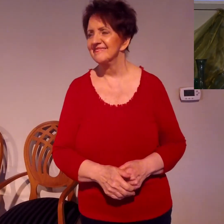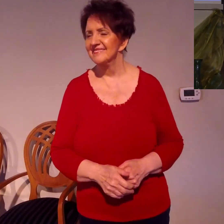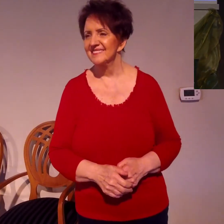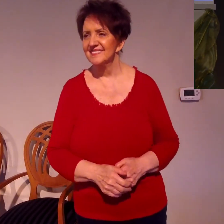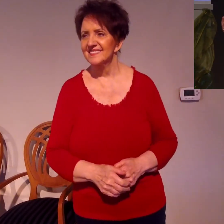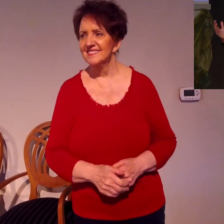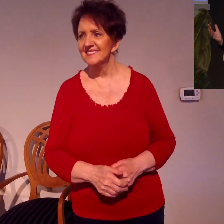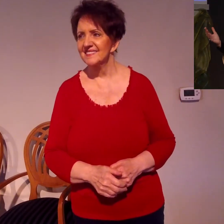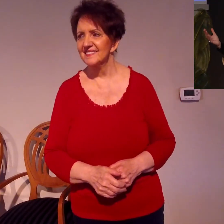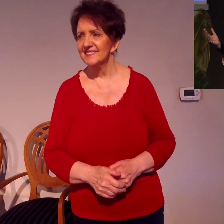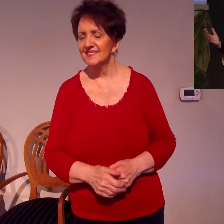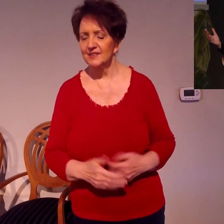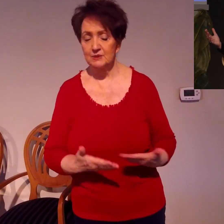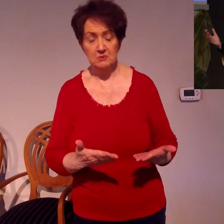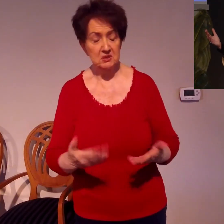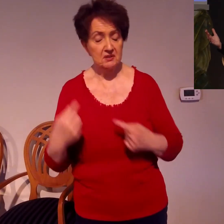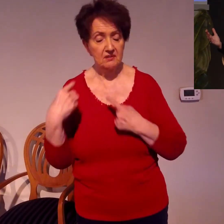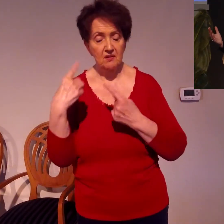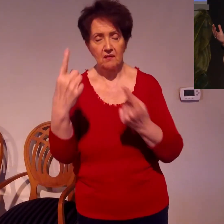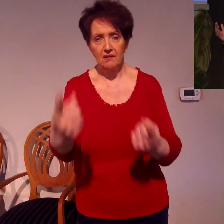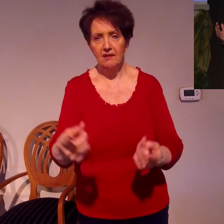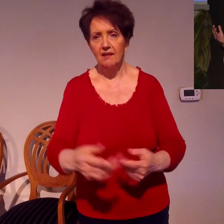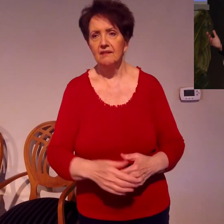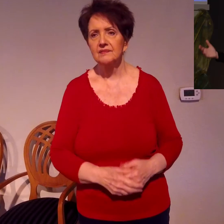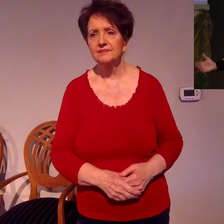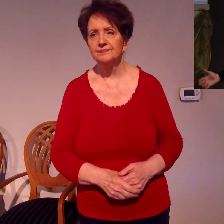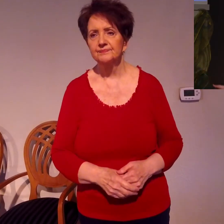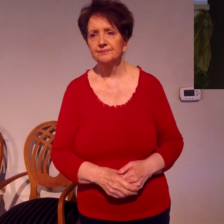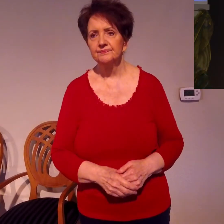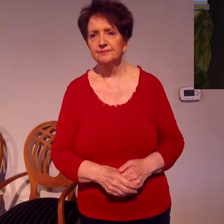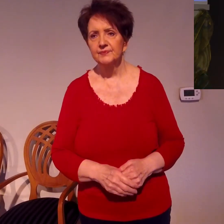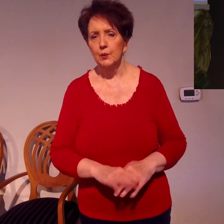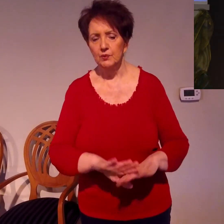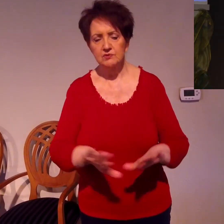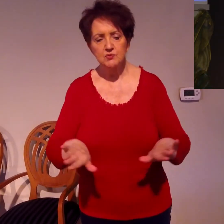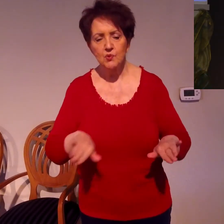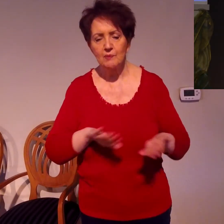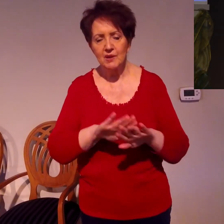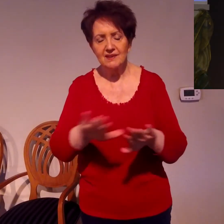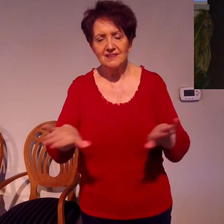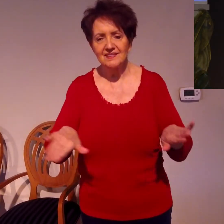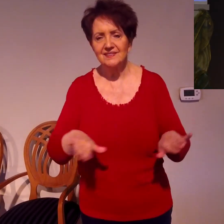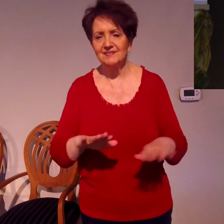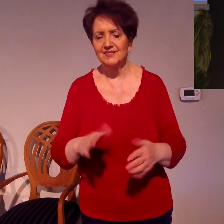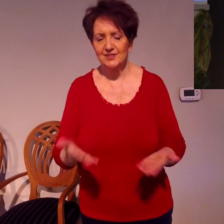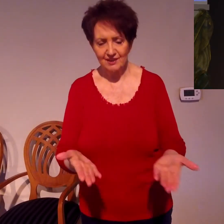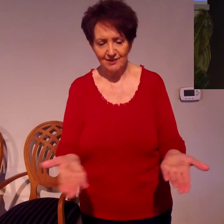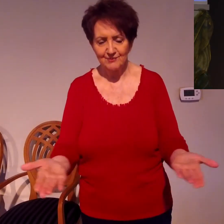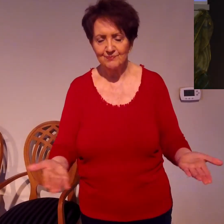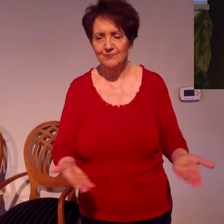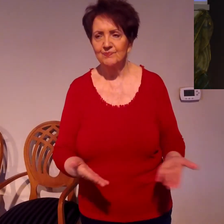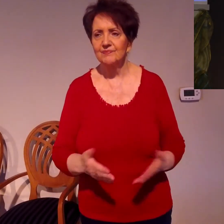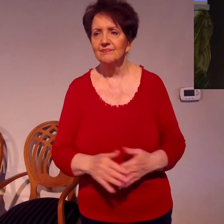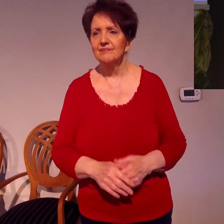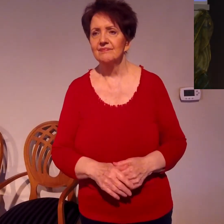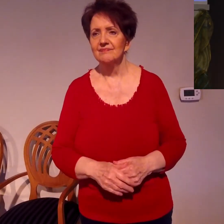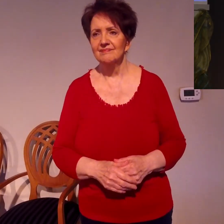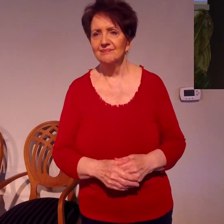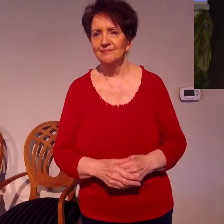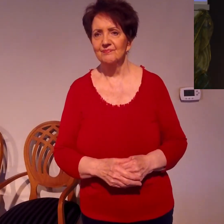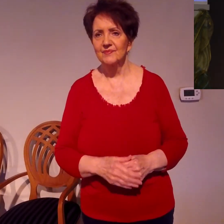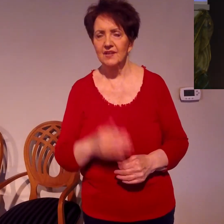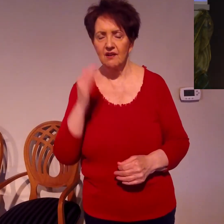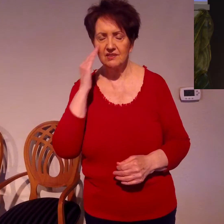It's been here all along, and we're swimming in it. We're consciously swimming in it.